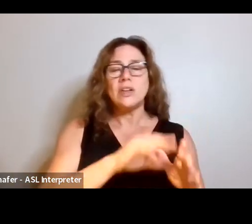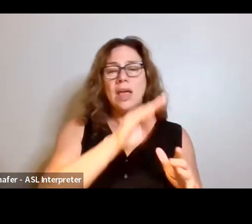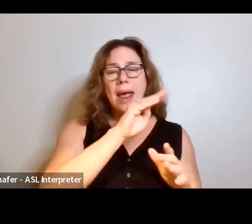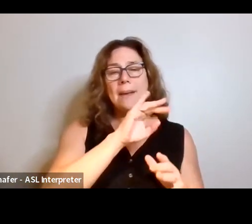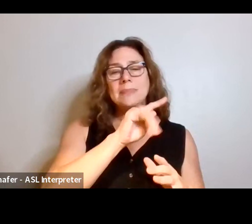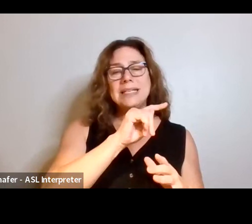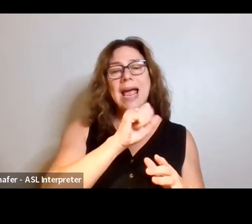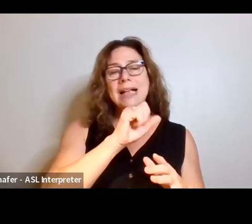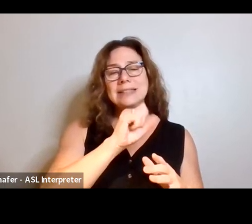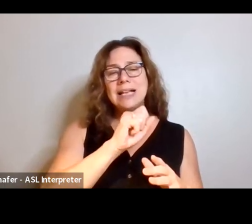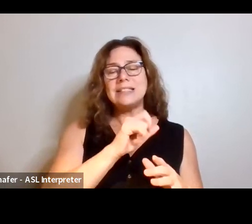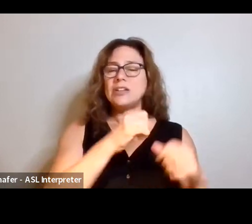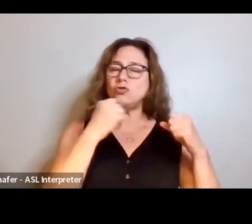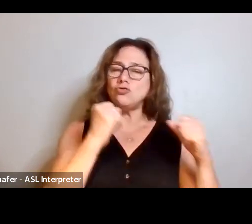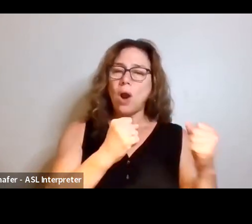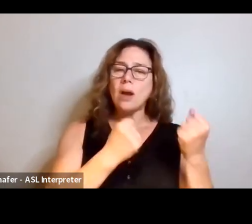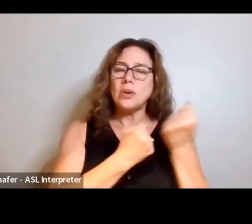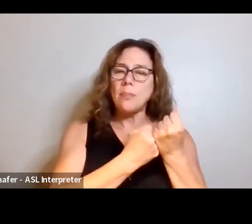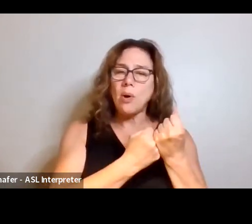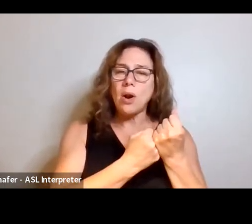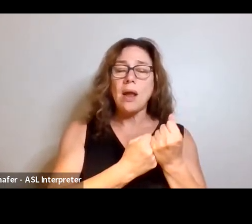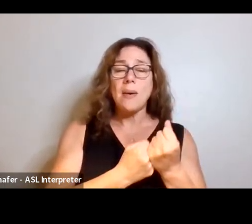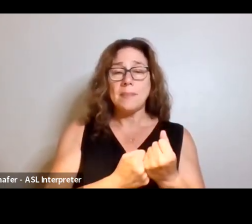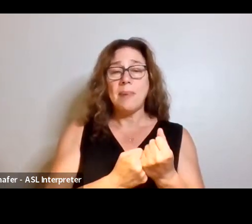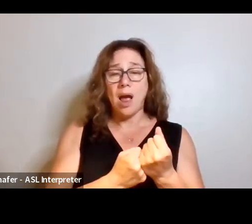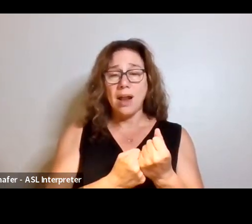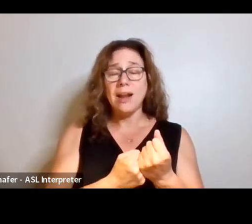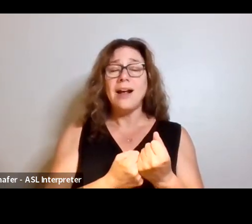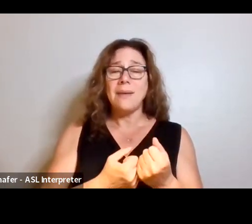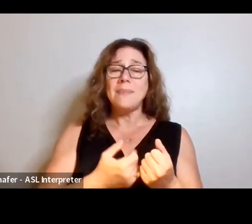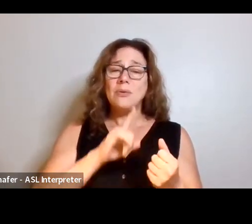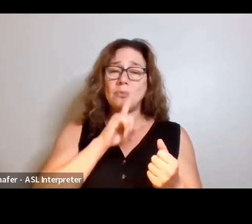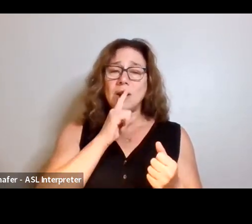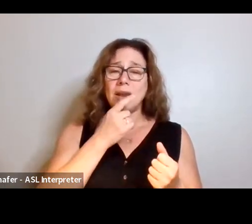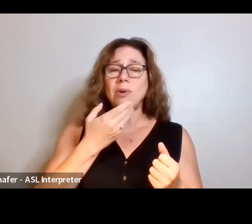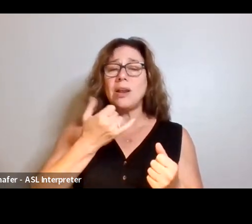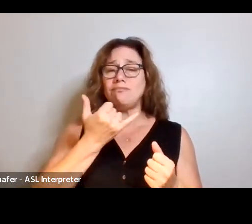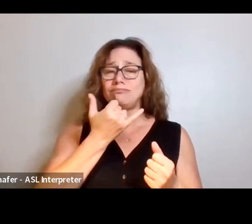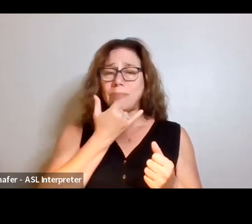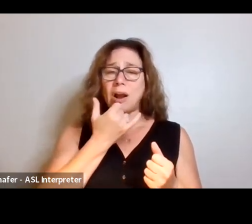for kids. But I would really be reminiscent if I didn't leave out a key